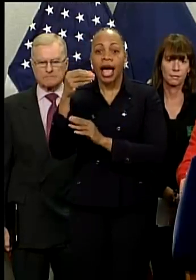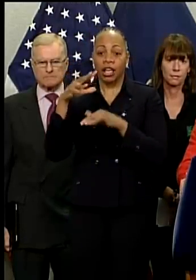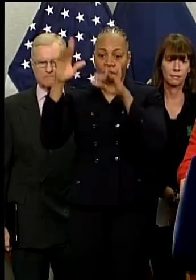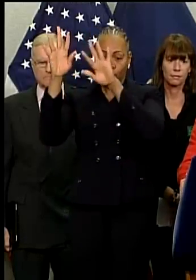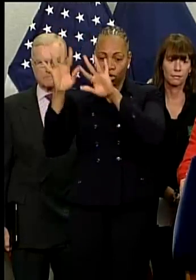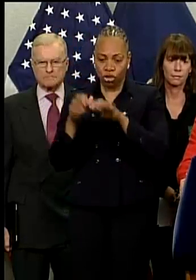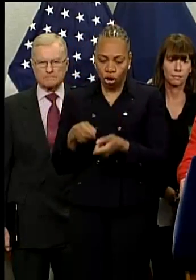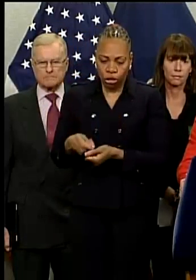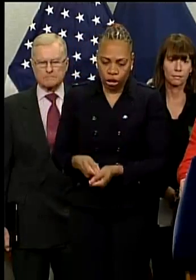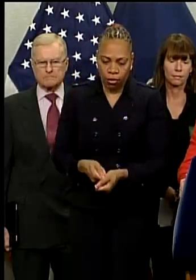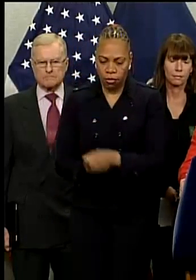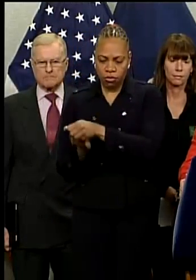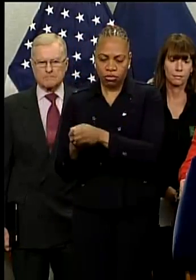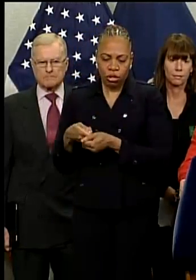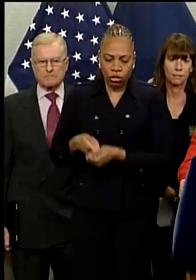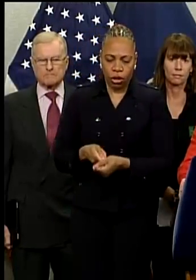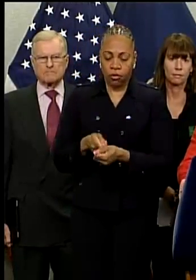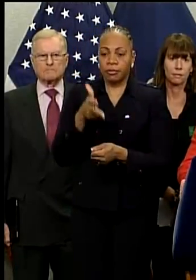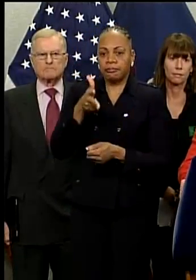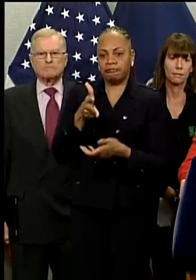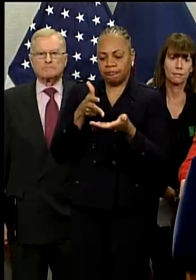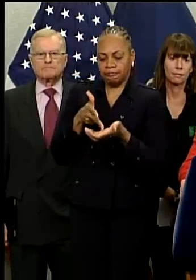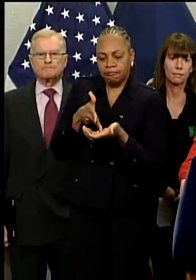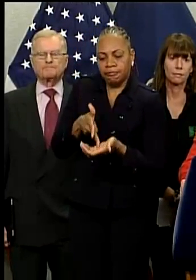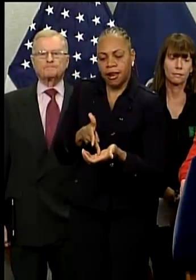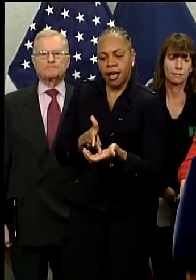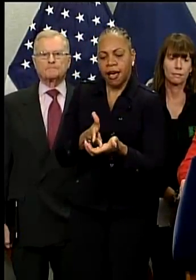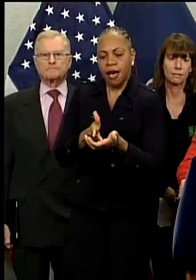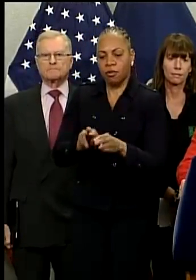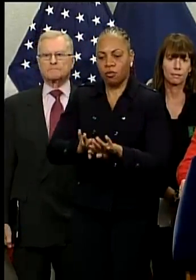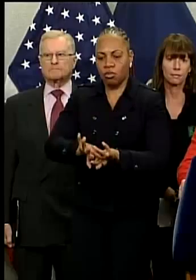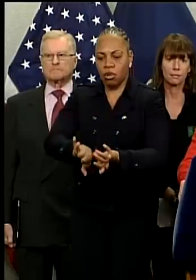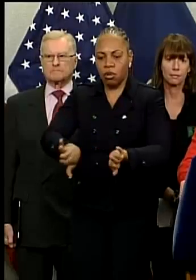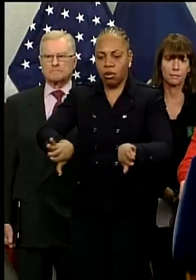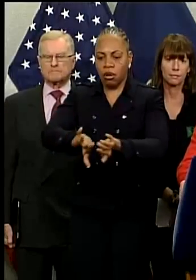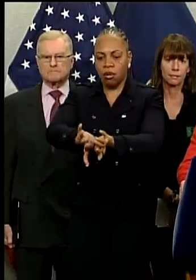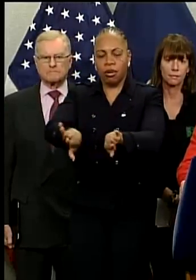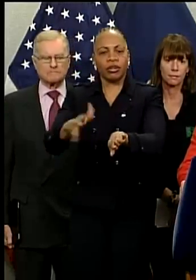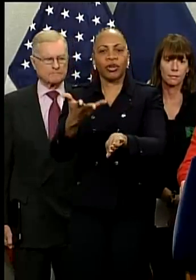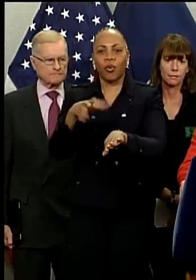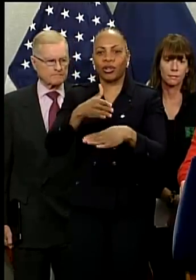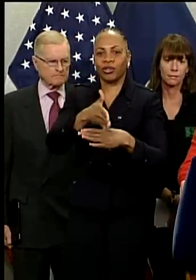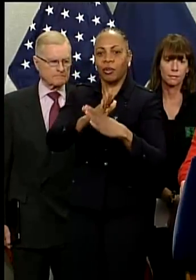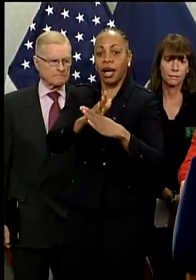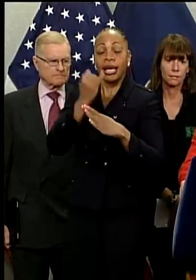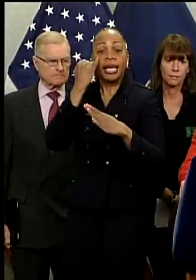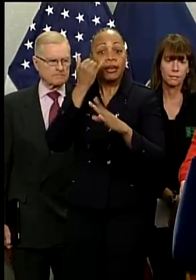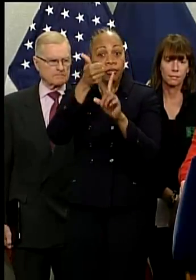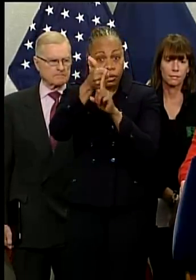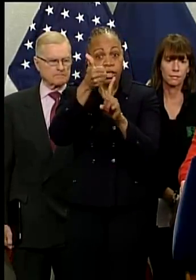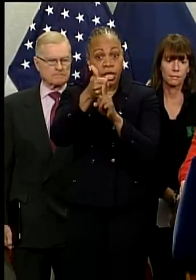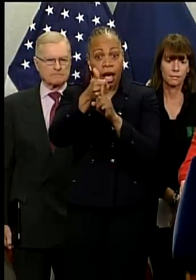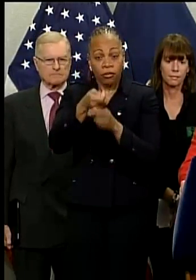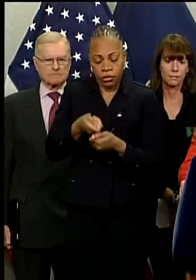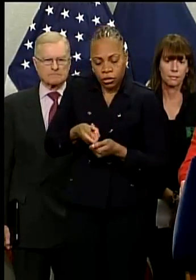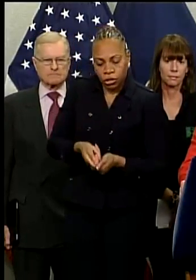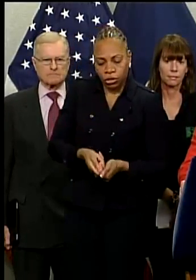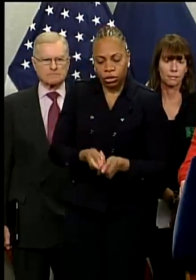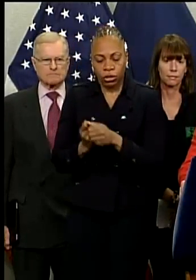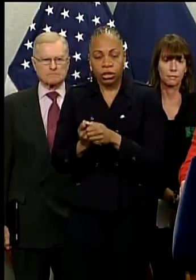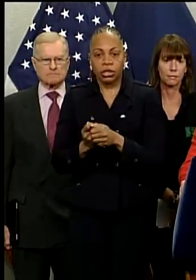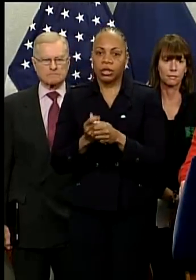and trying to plow it to the side, and we just don't want to get in their ways. And also, if you're out there shoveling snow, be careful.